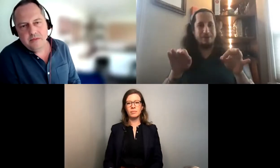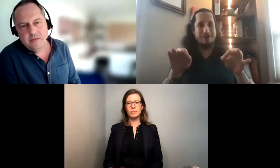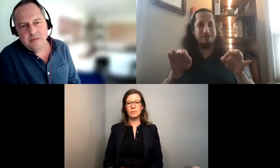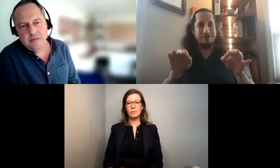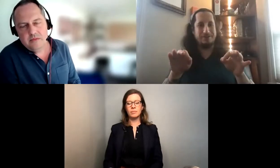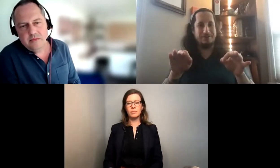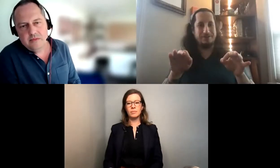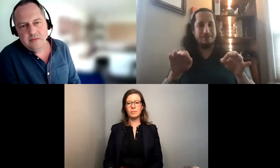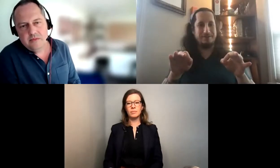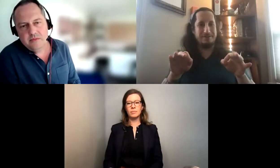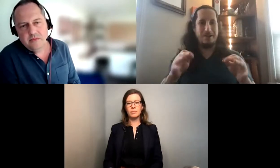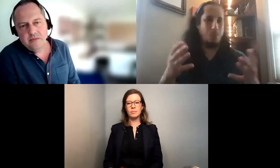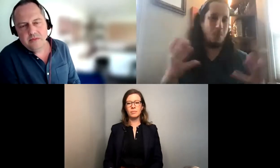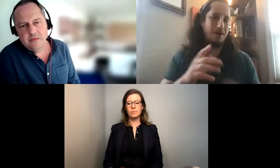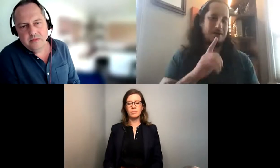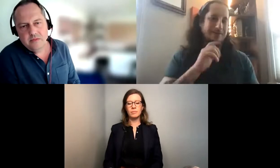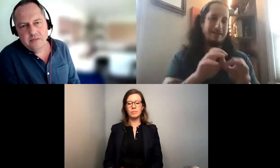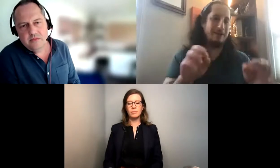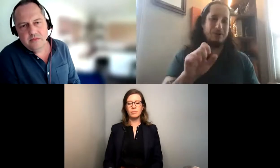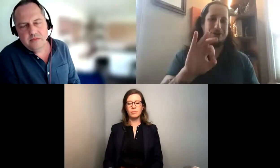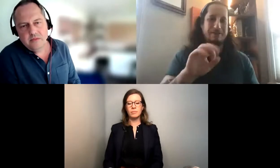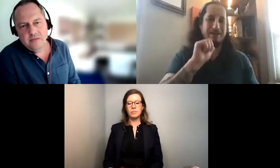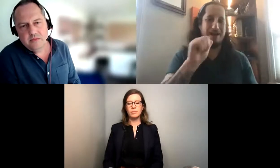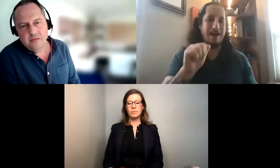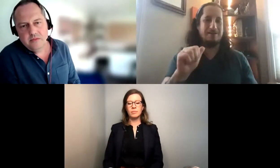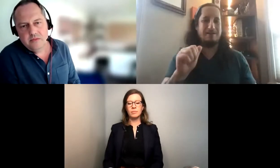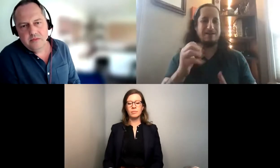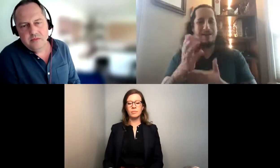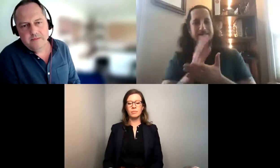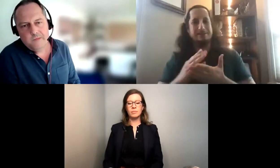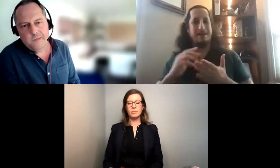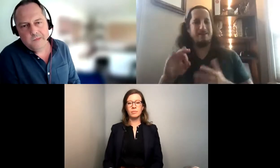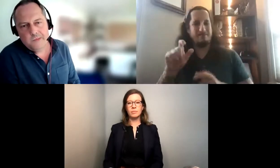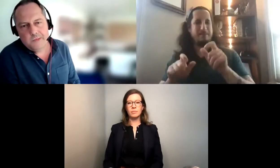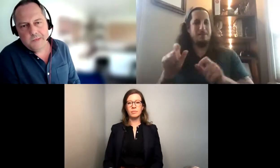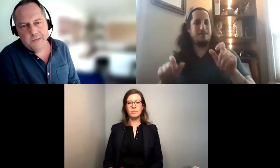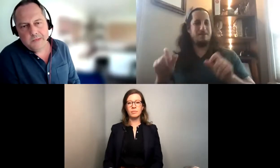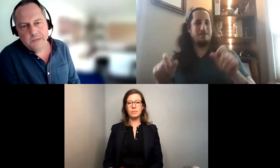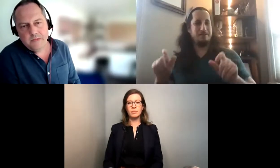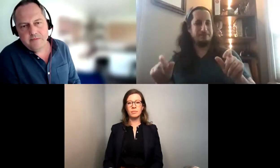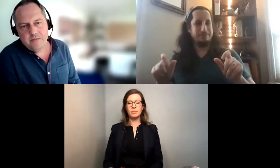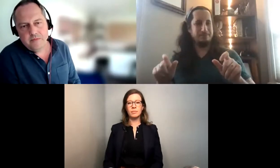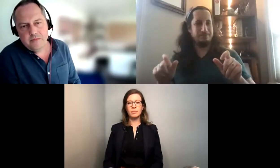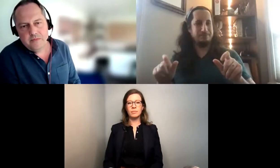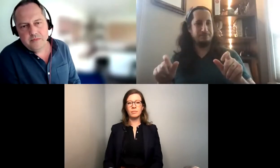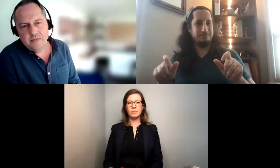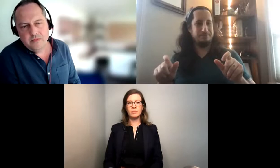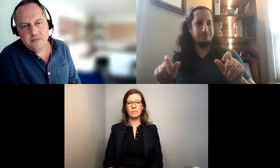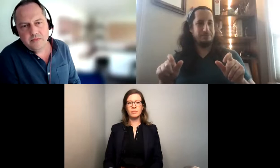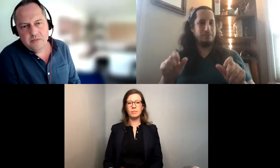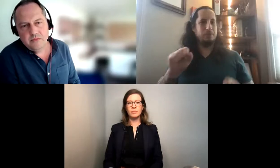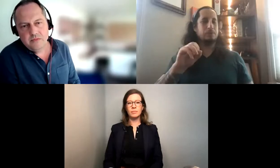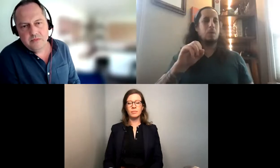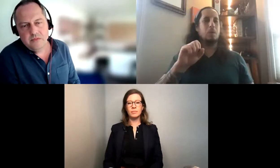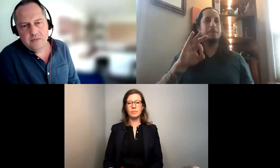Because your work focuses on language. And what is language if not an aspect of people and